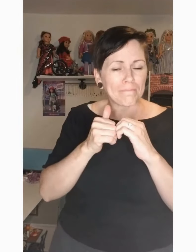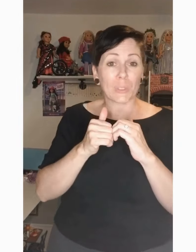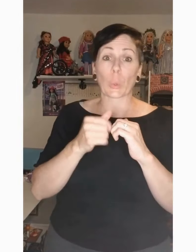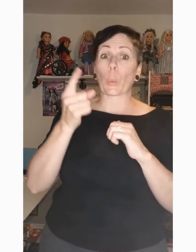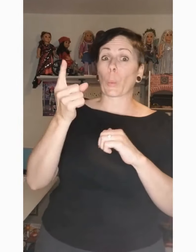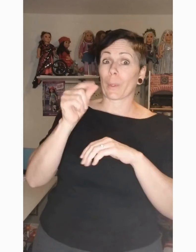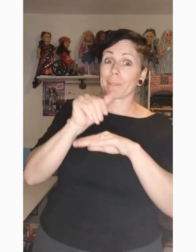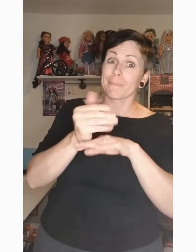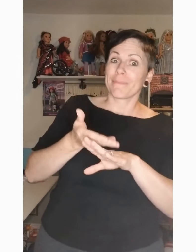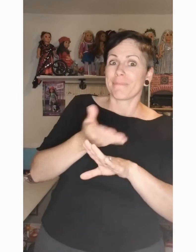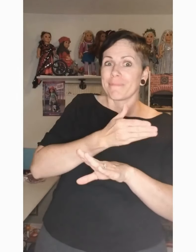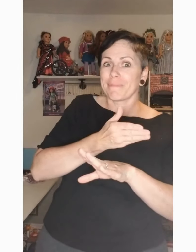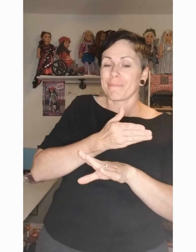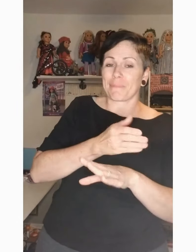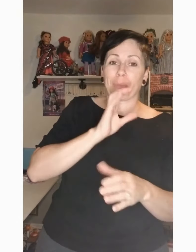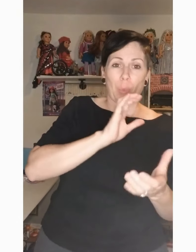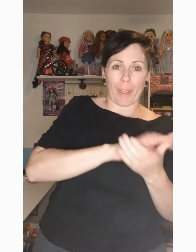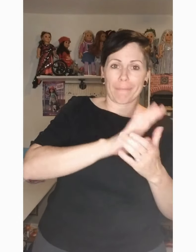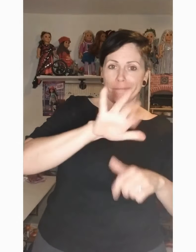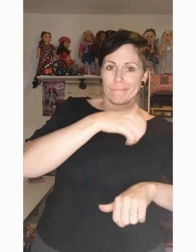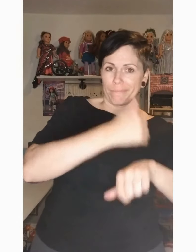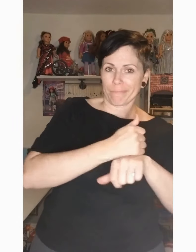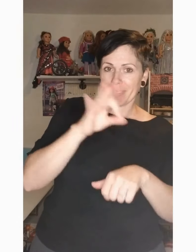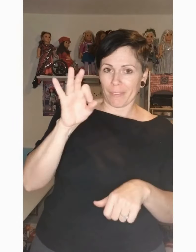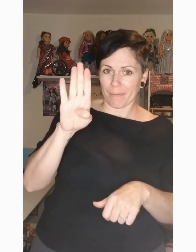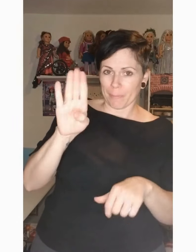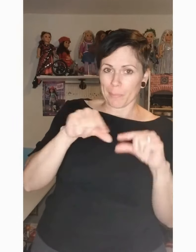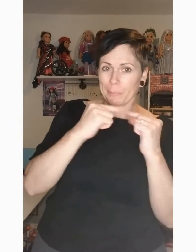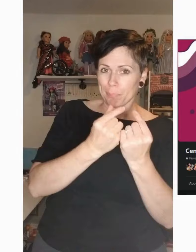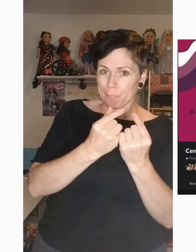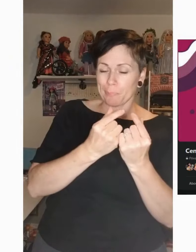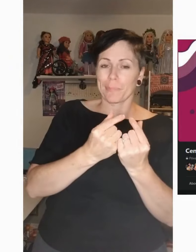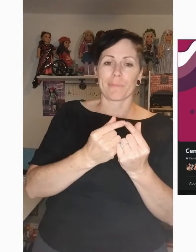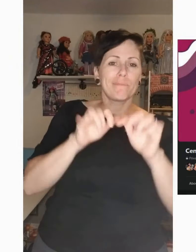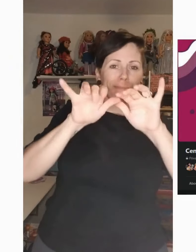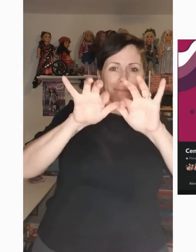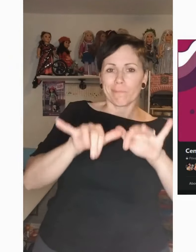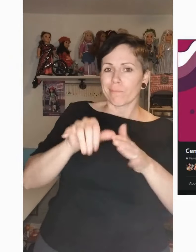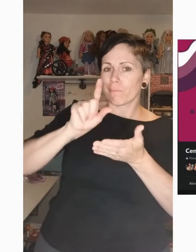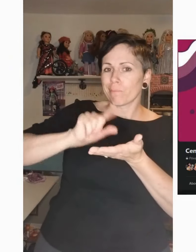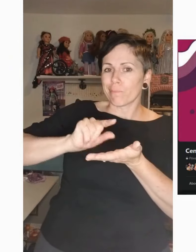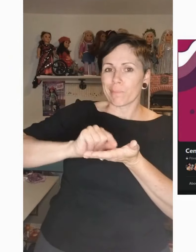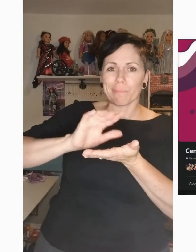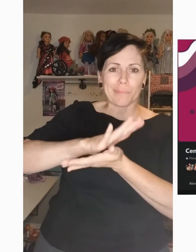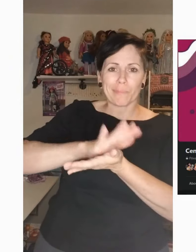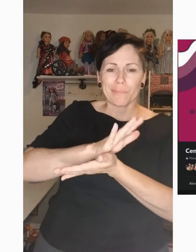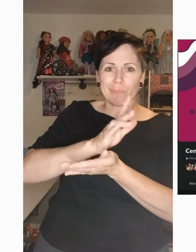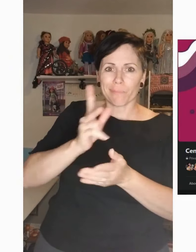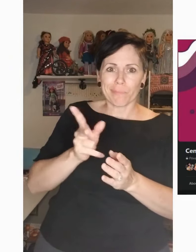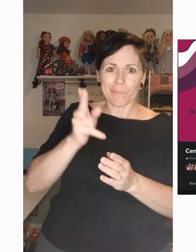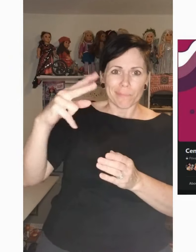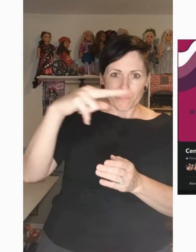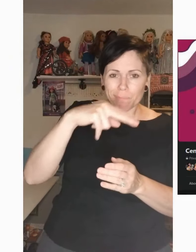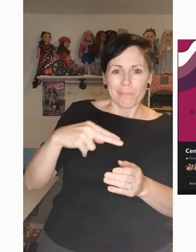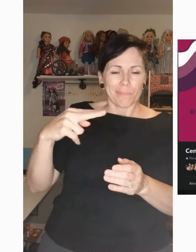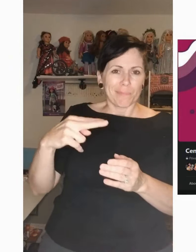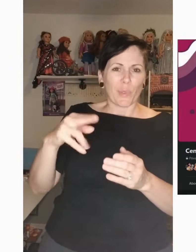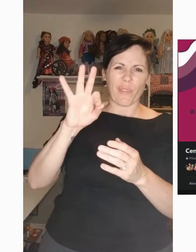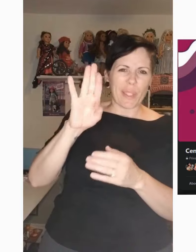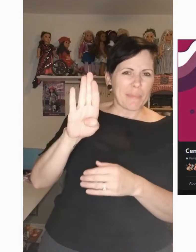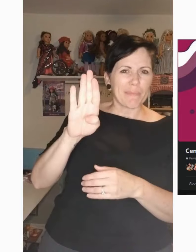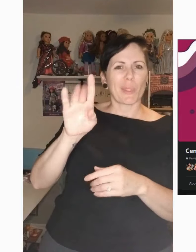the night before the meetup, my wife set up a Facebook group and printed out some little slips that strips of paper that